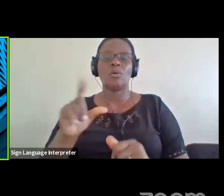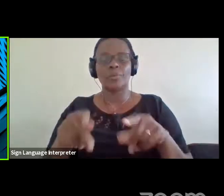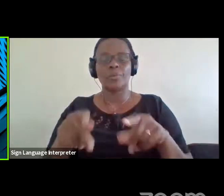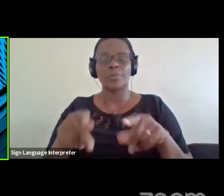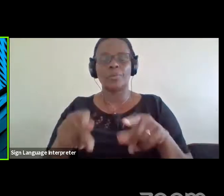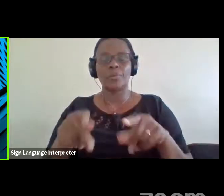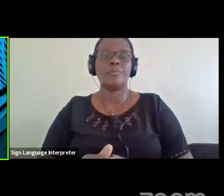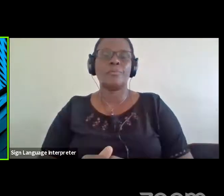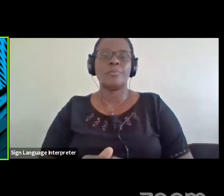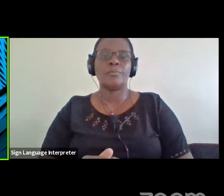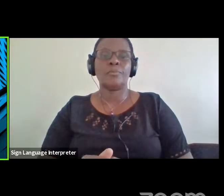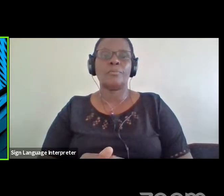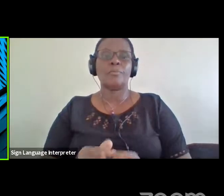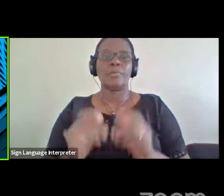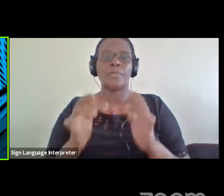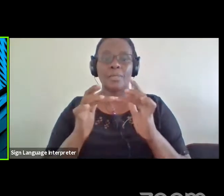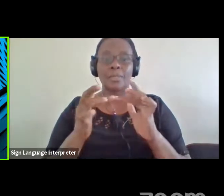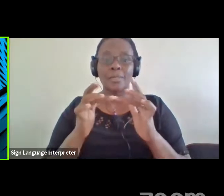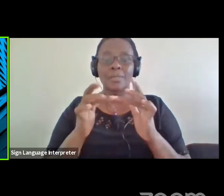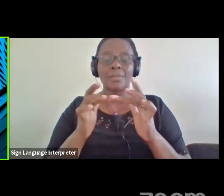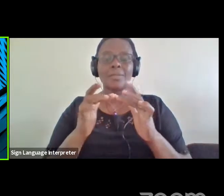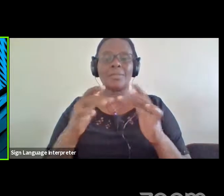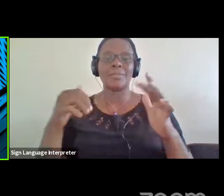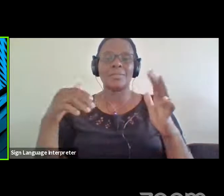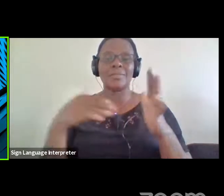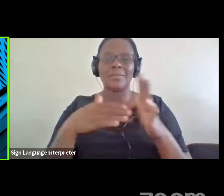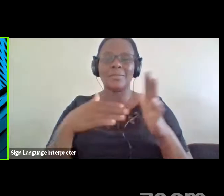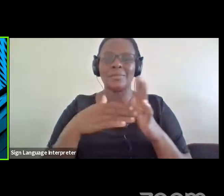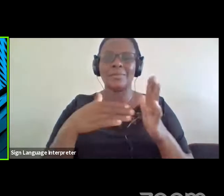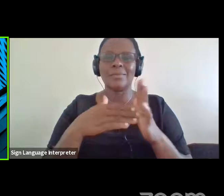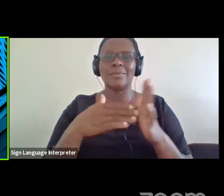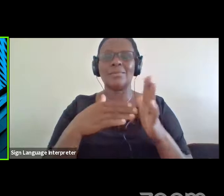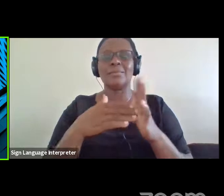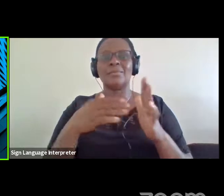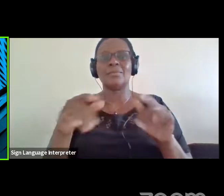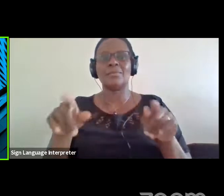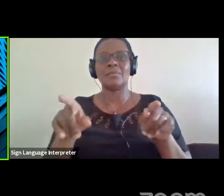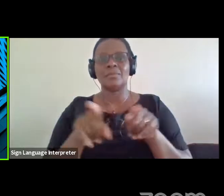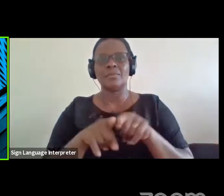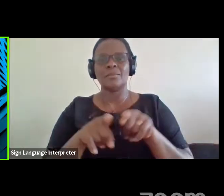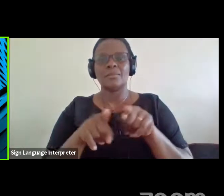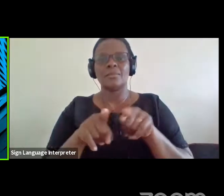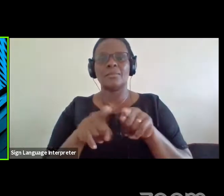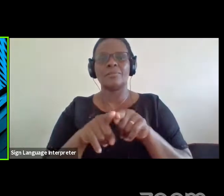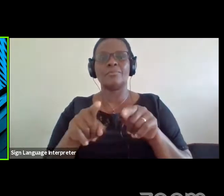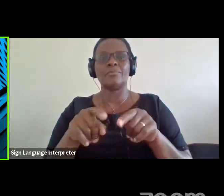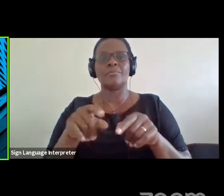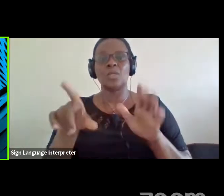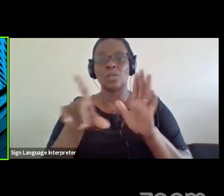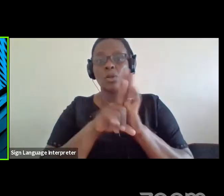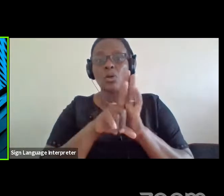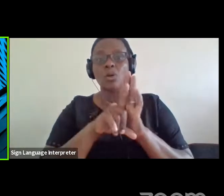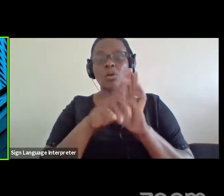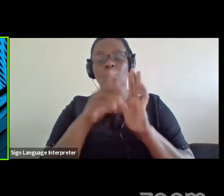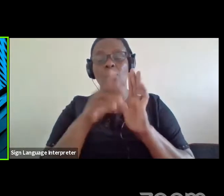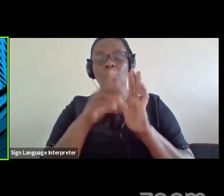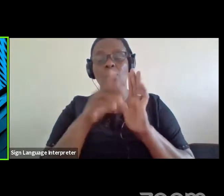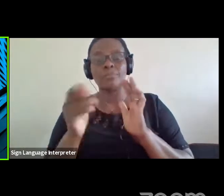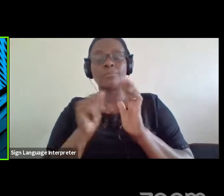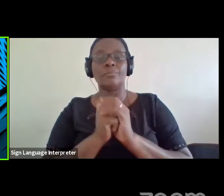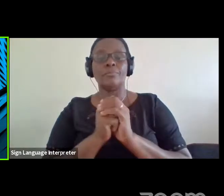users, internet disruptions, digital taxes, and the proliferation of laws and regulations